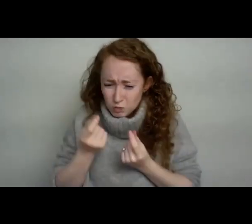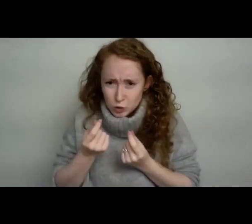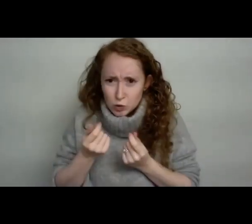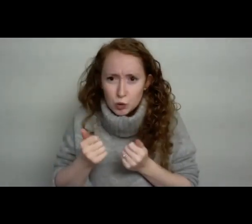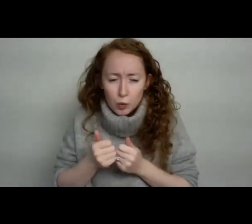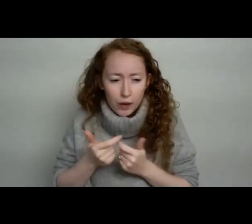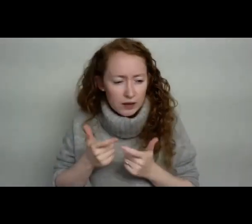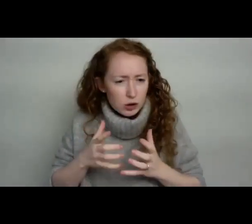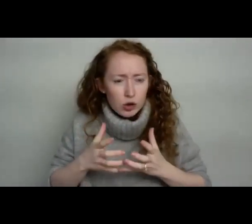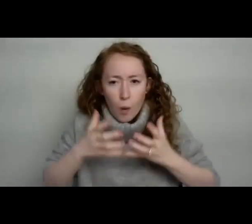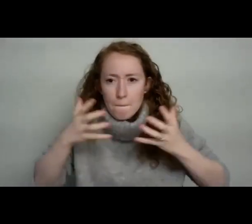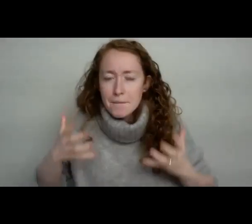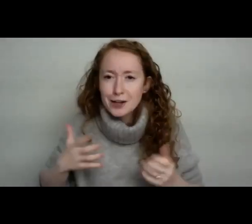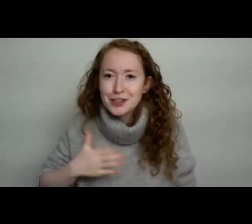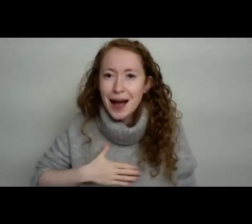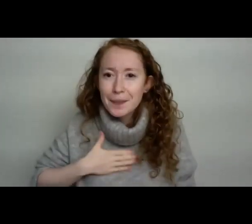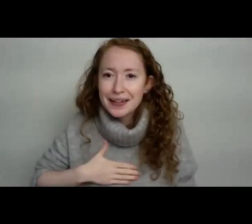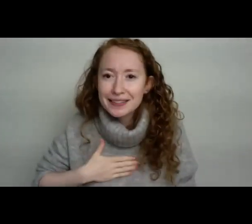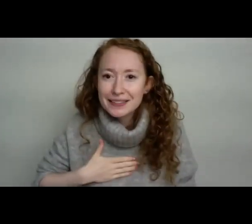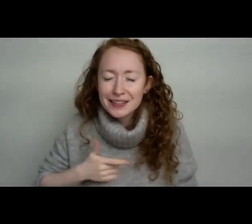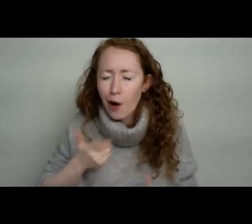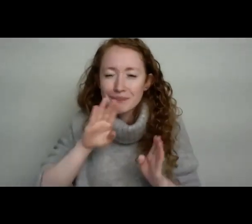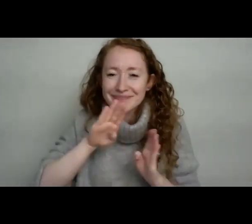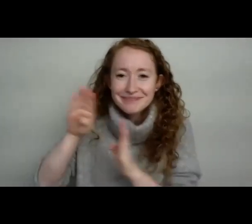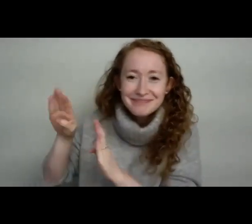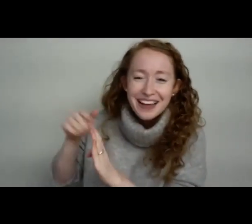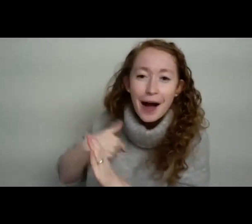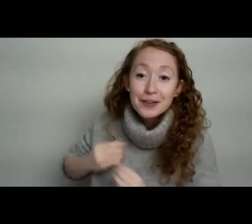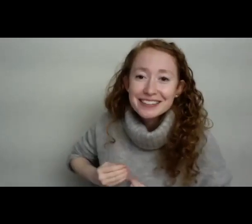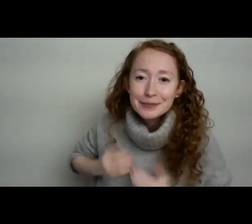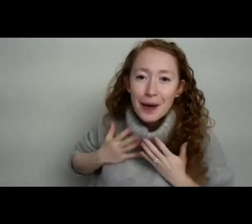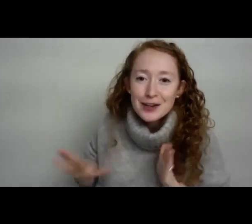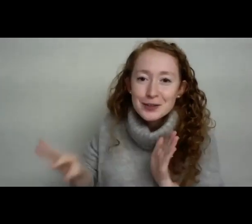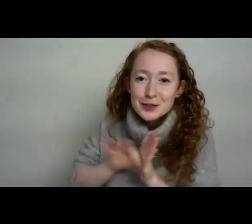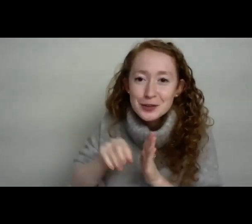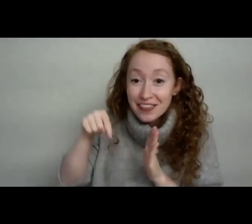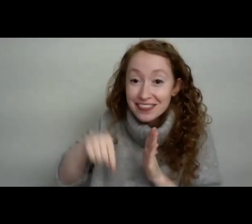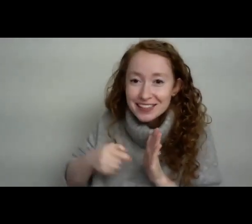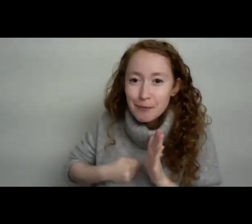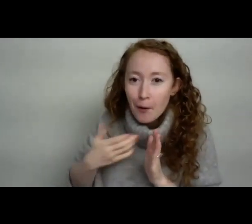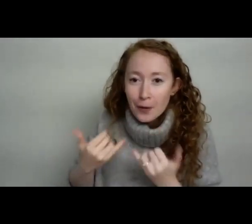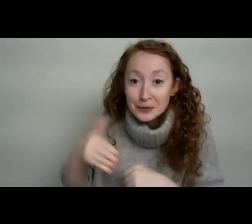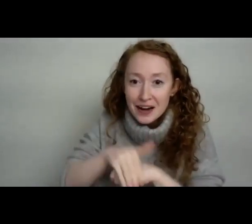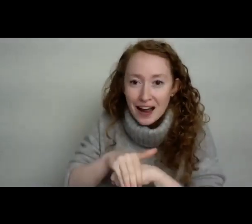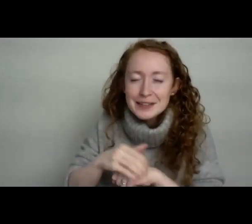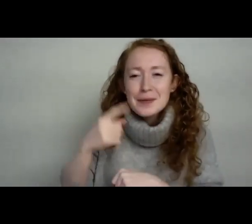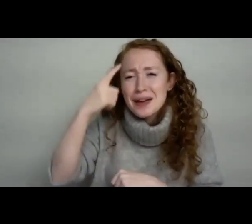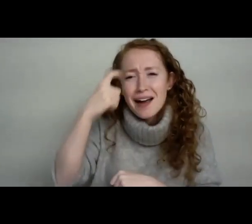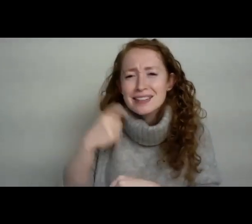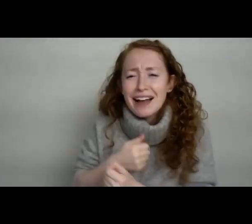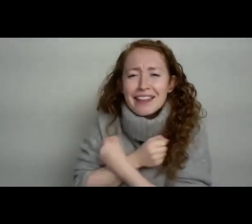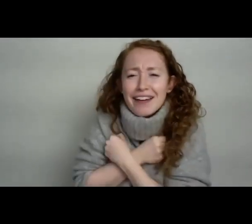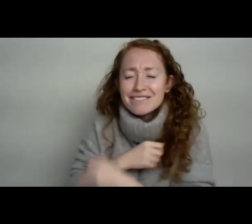happiness. I should say this poem, I was inspired to choose this poem tonight for the love of